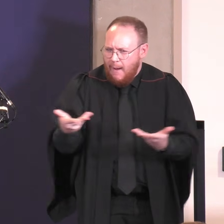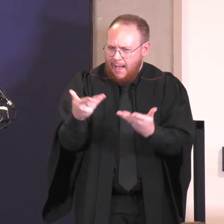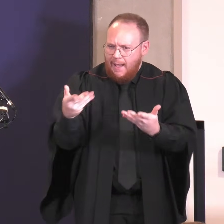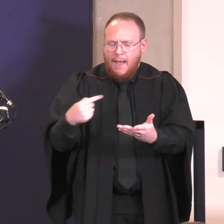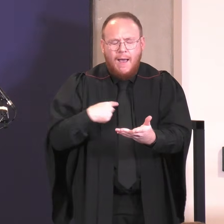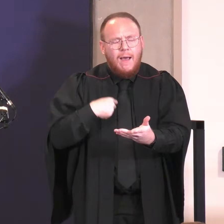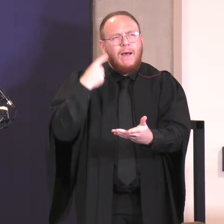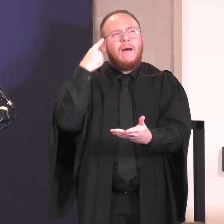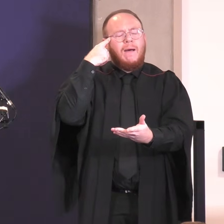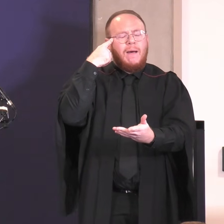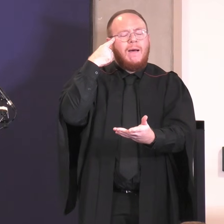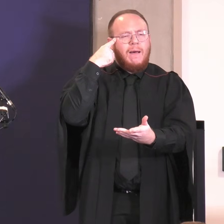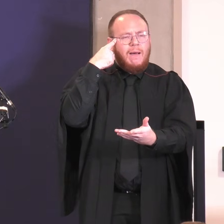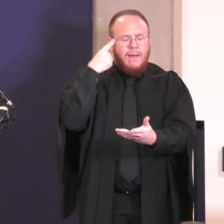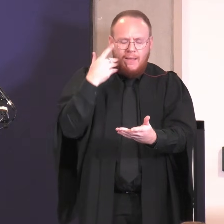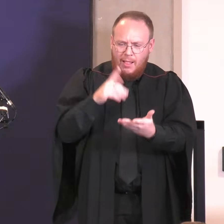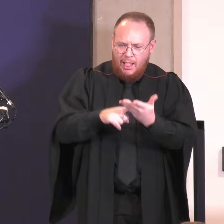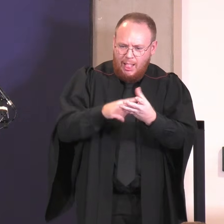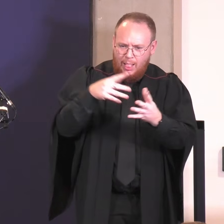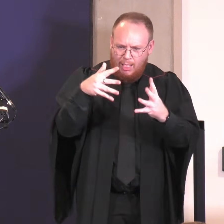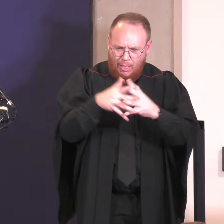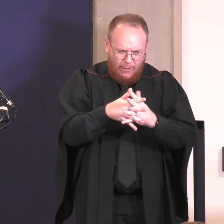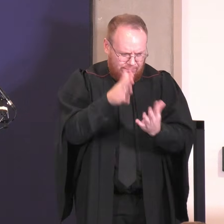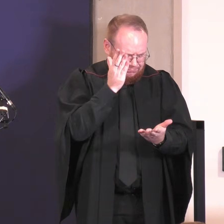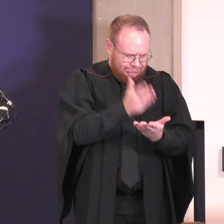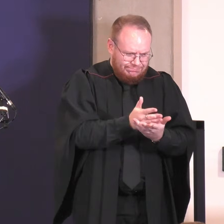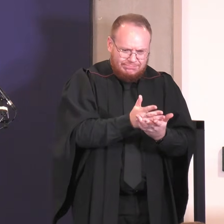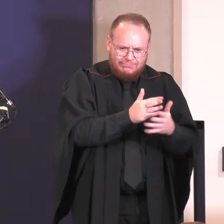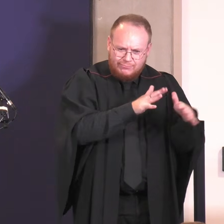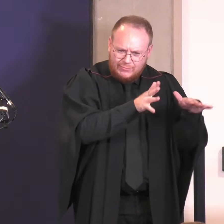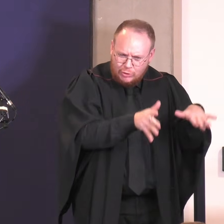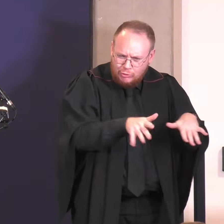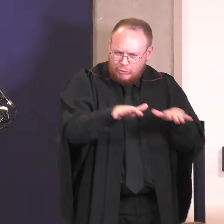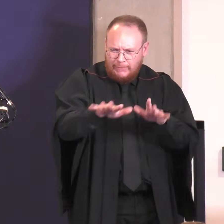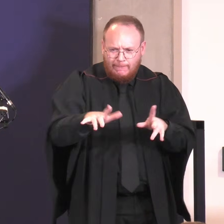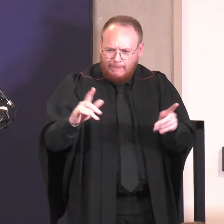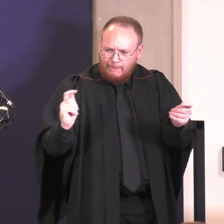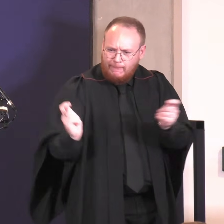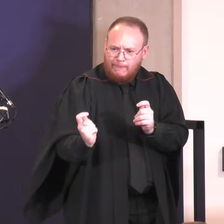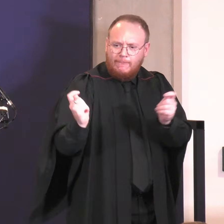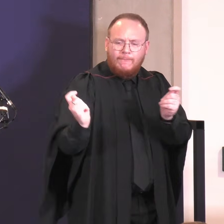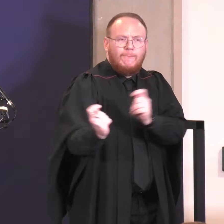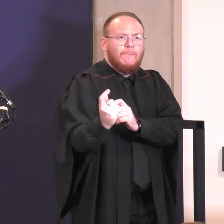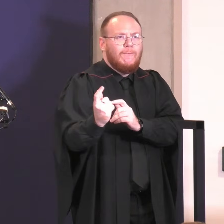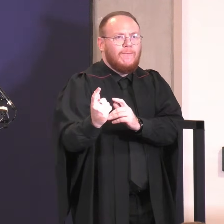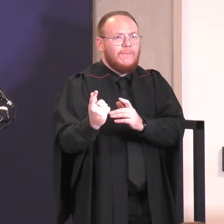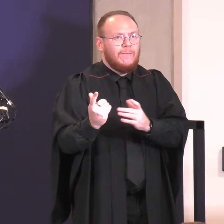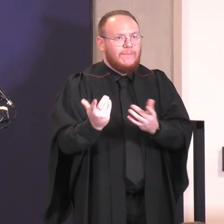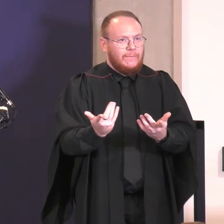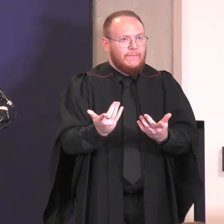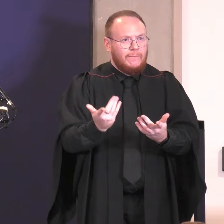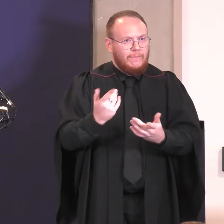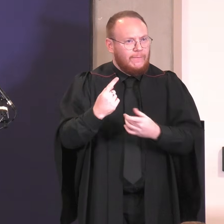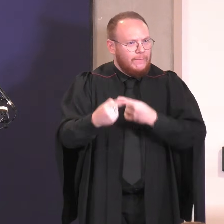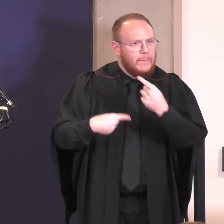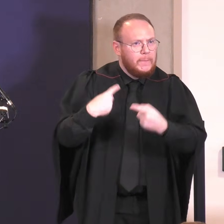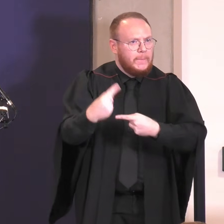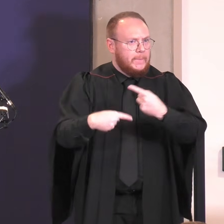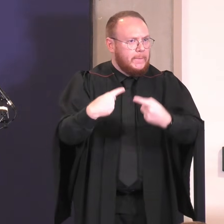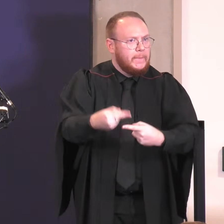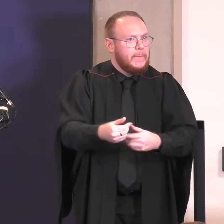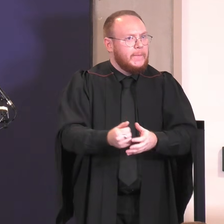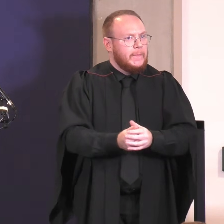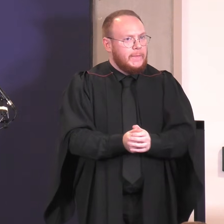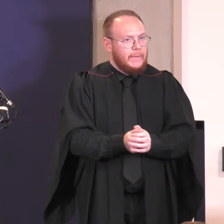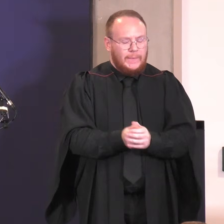that, how the law is, by its very nature, always shifting, evolving, and humbling. And maybe that's